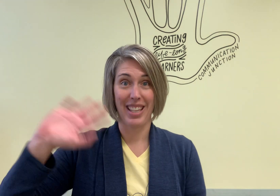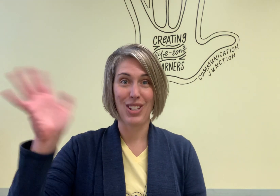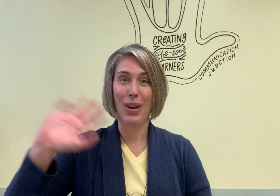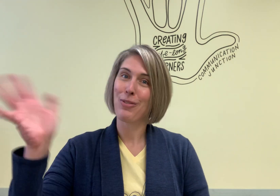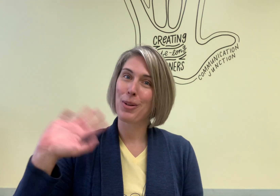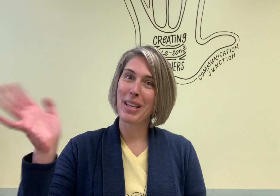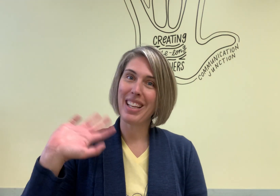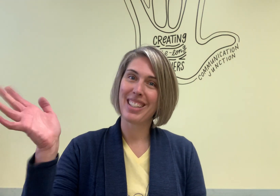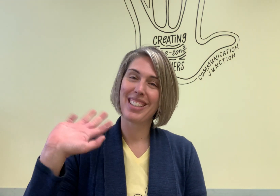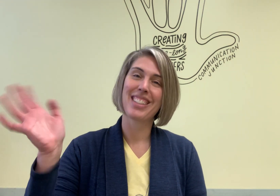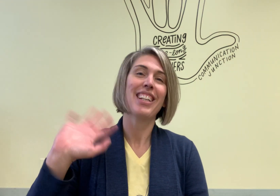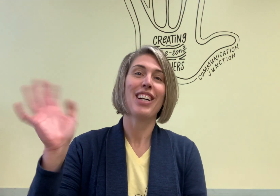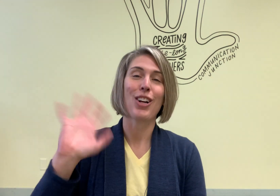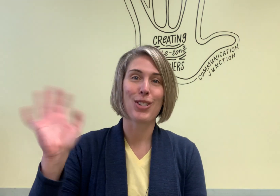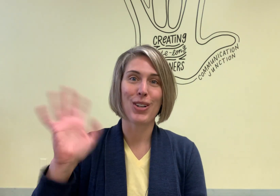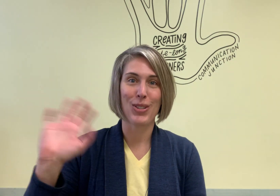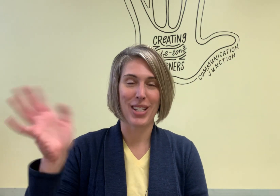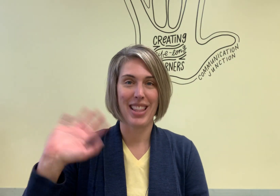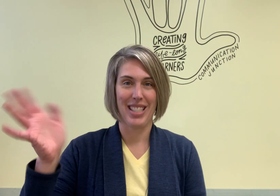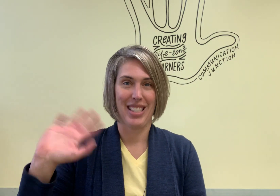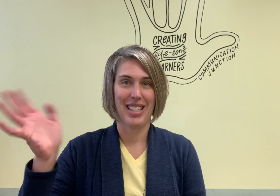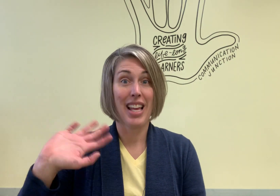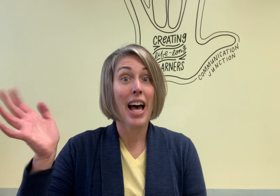you wave for me? Our song goes like this.